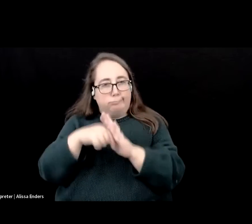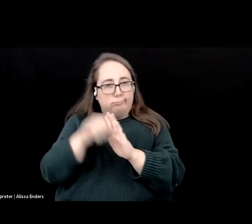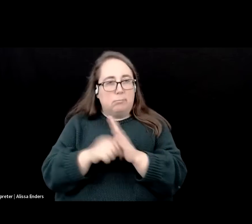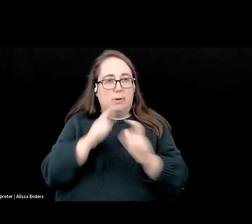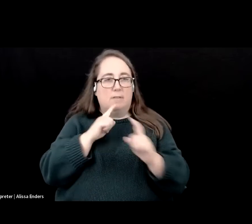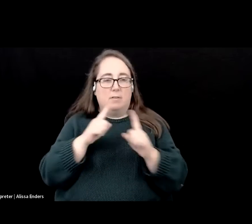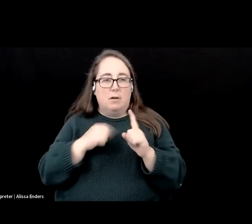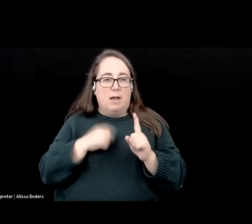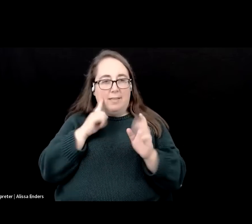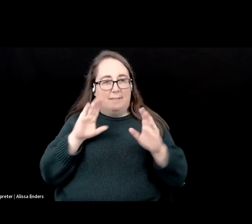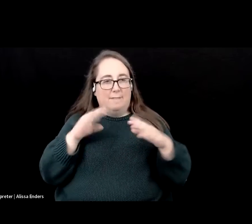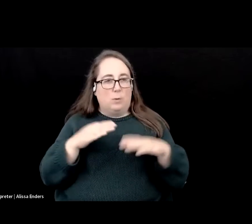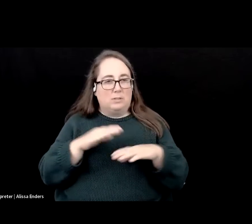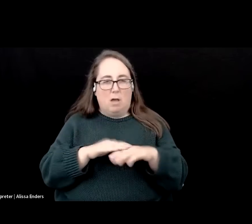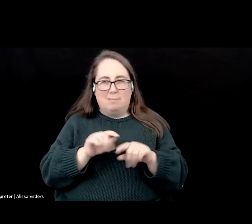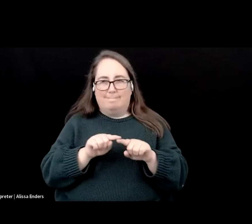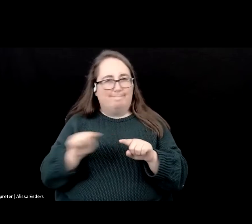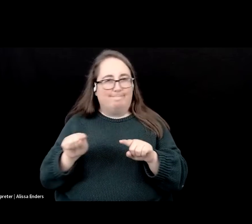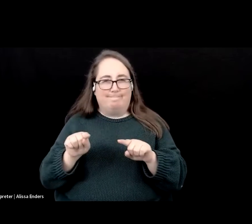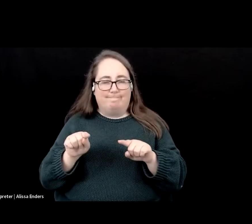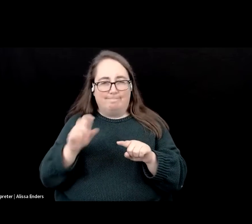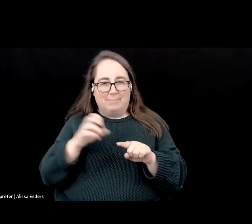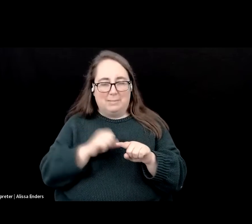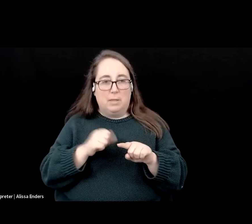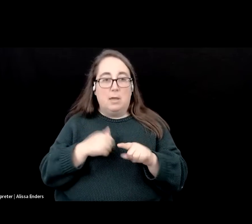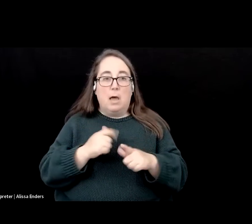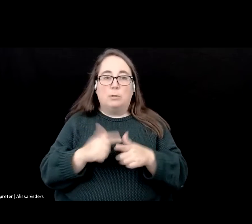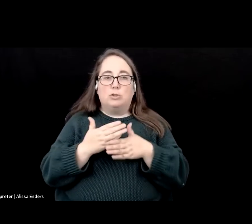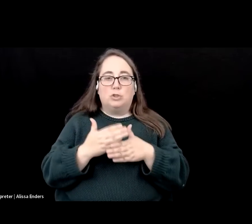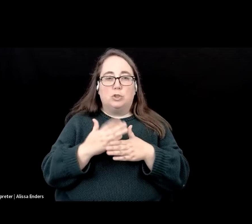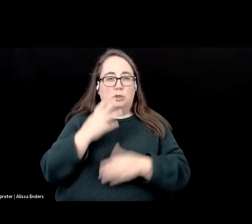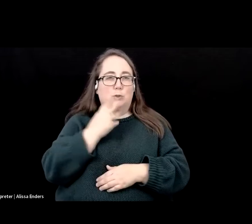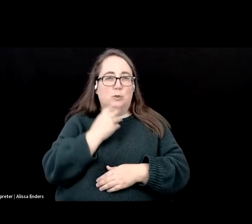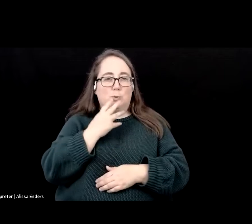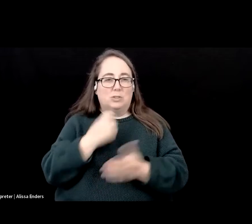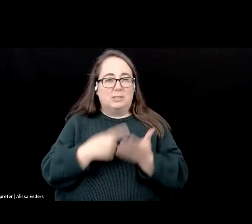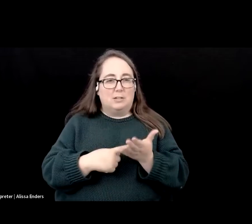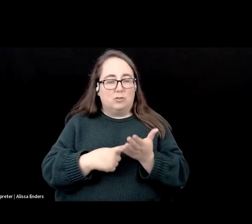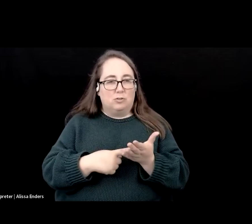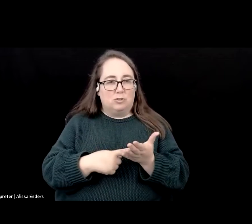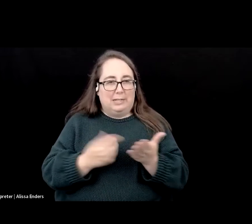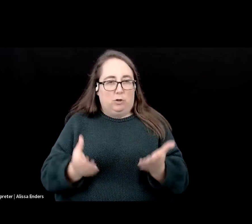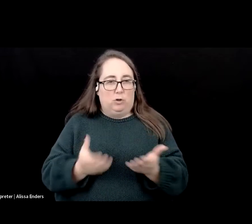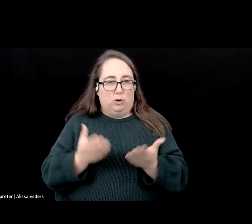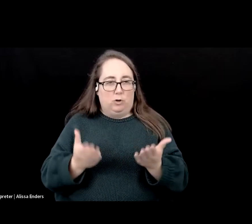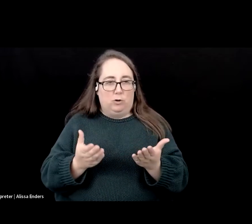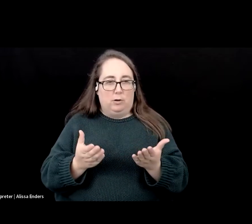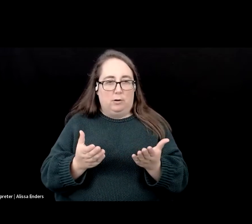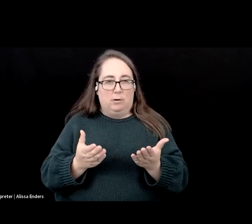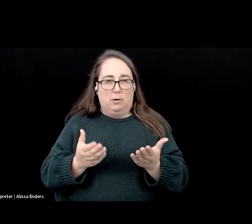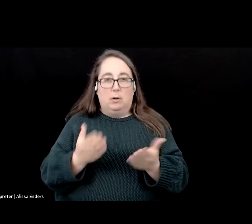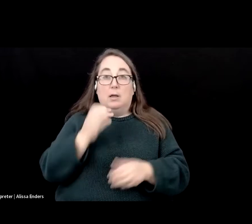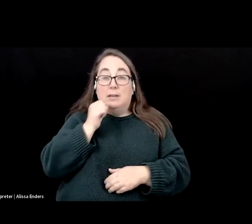on cases, for me, I want to share the Jewish discussion about abortion here, not because of the particular content of